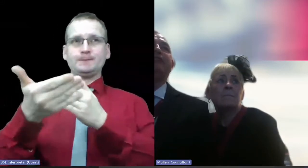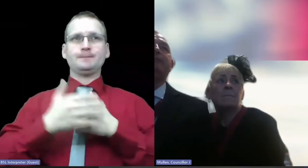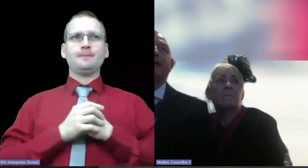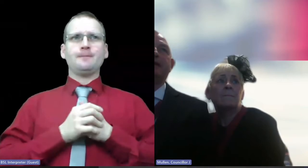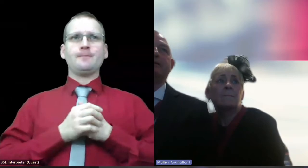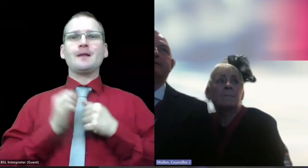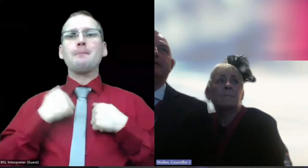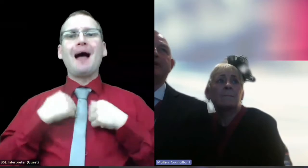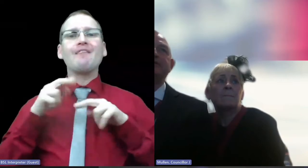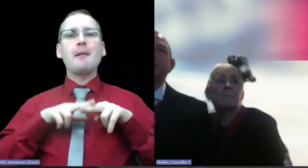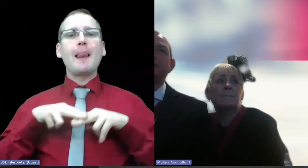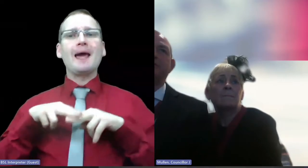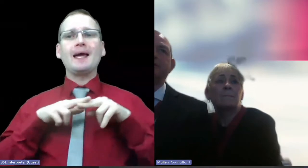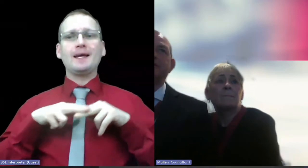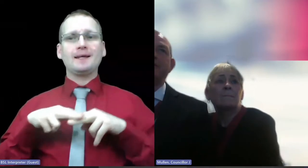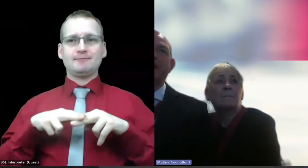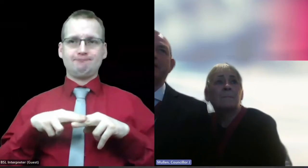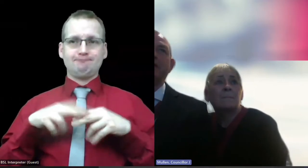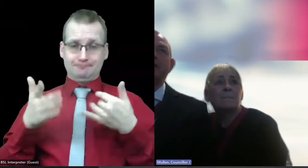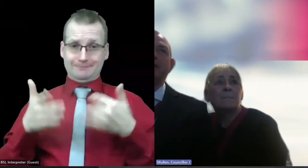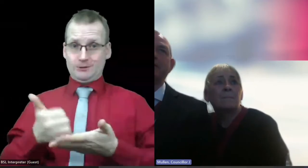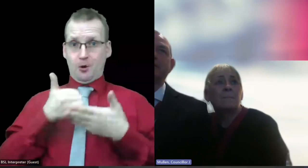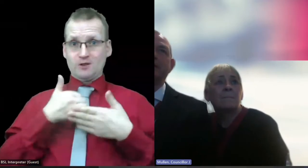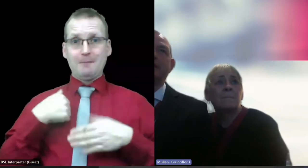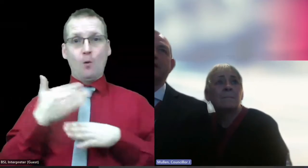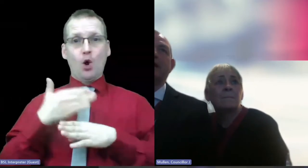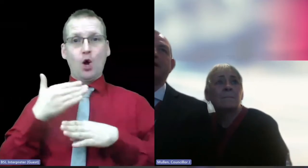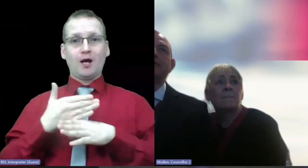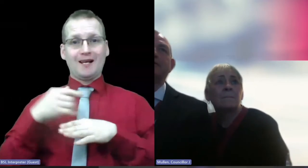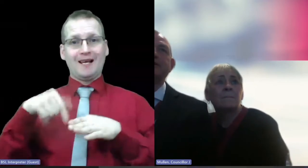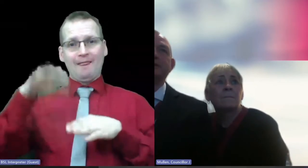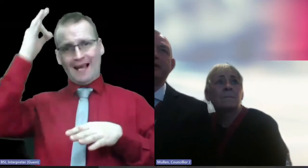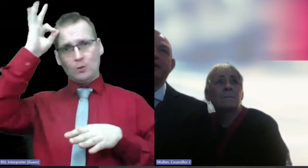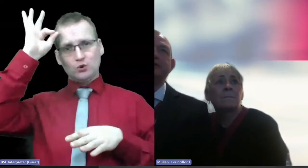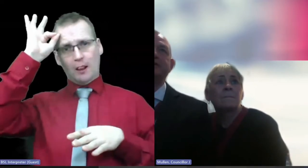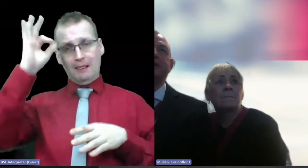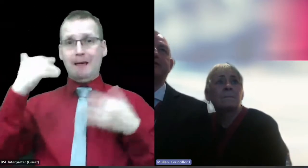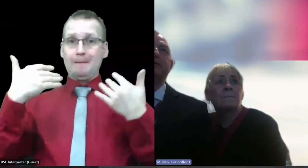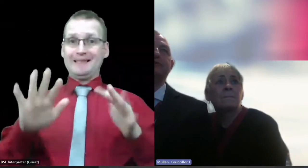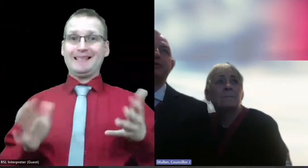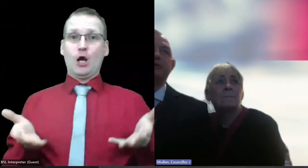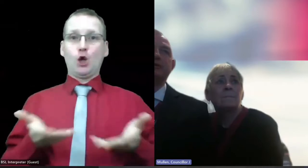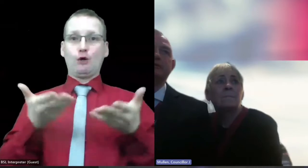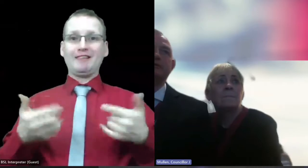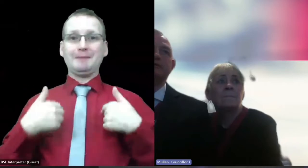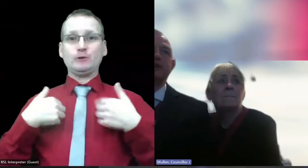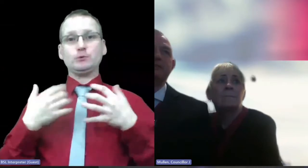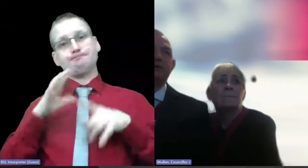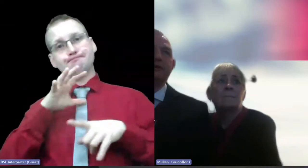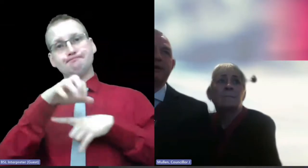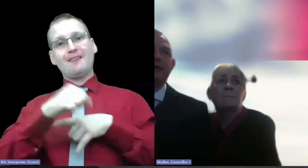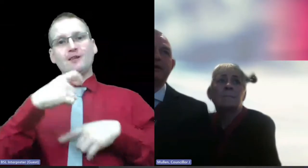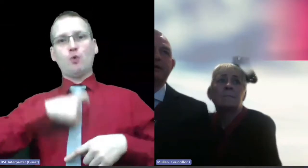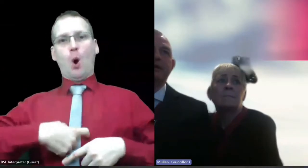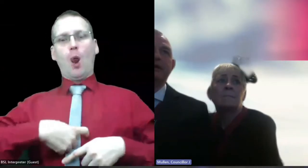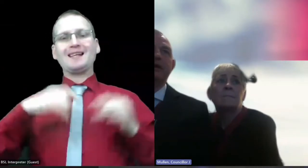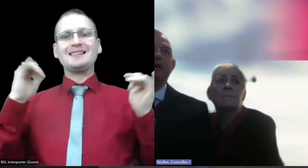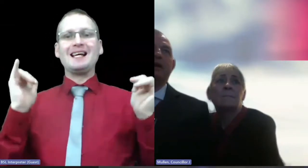My family have been so supportive of my work in the council and encouraging me into taking up this role of ceremonial